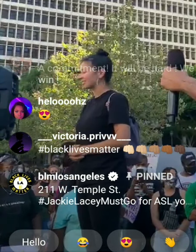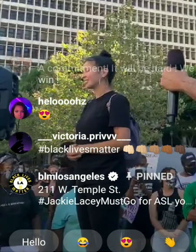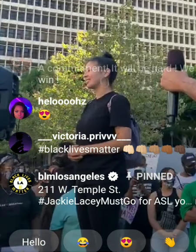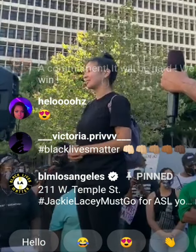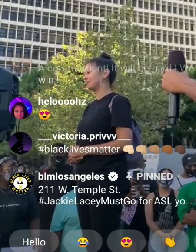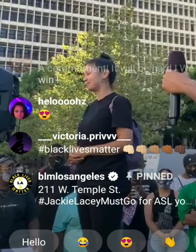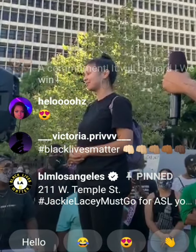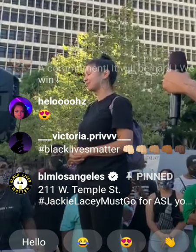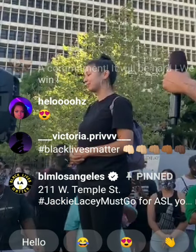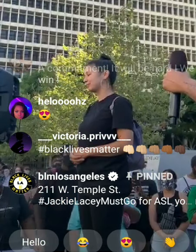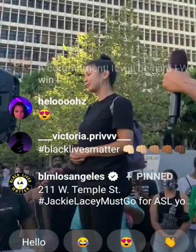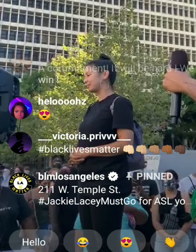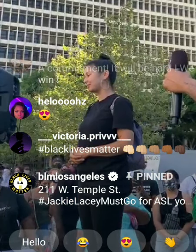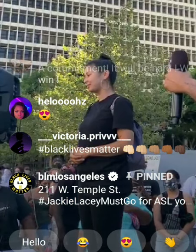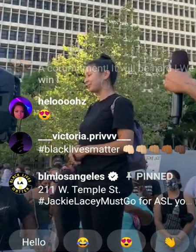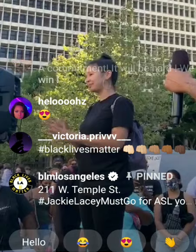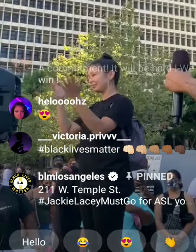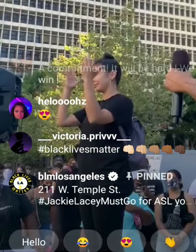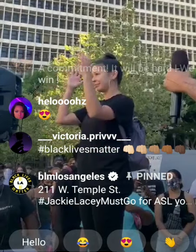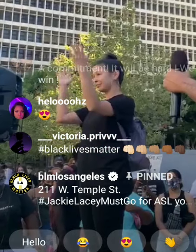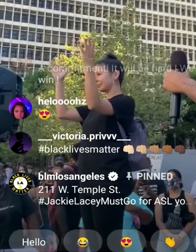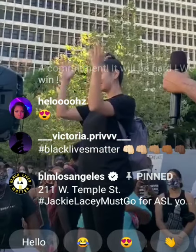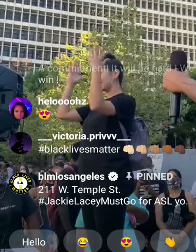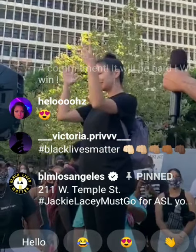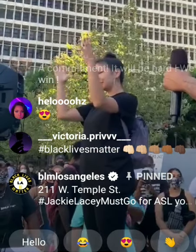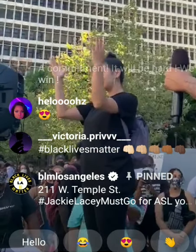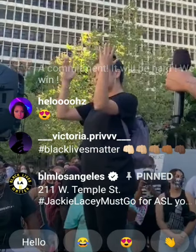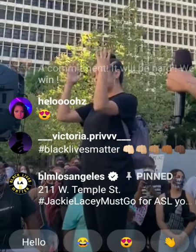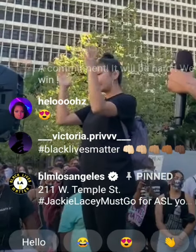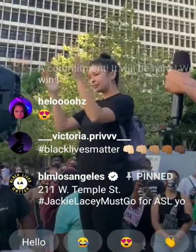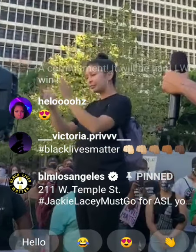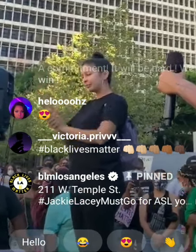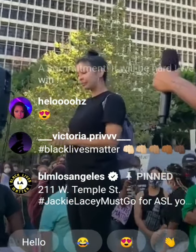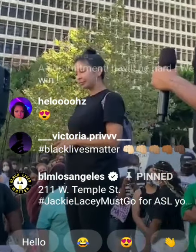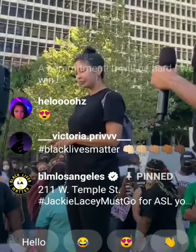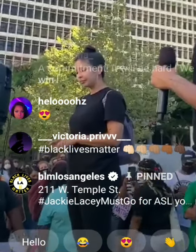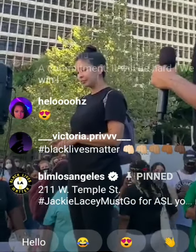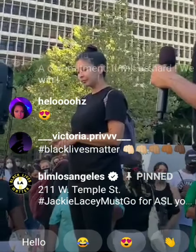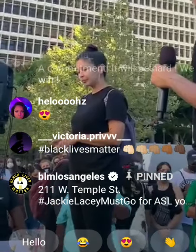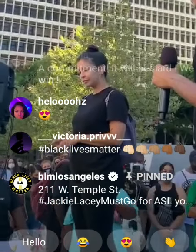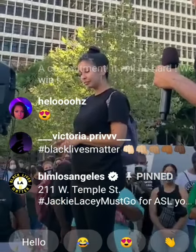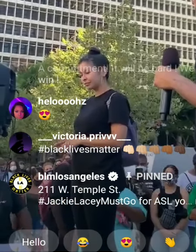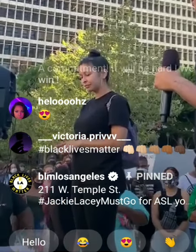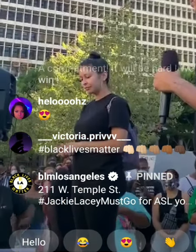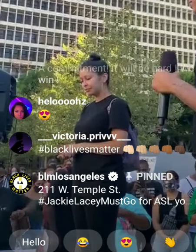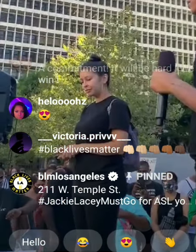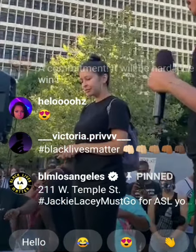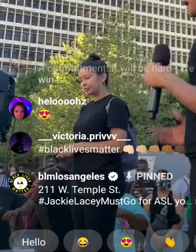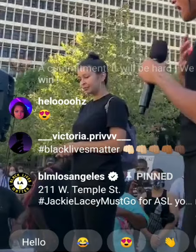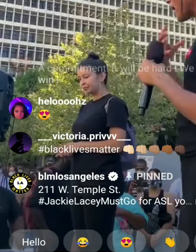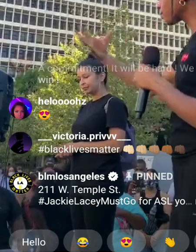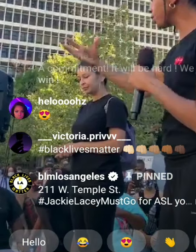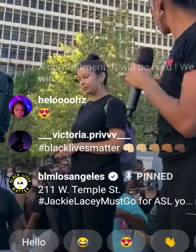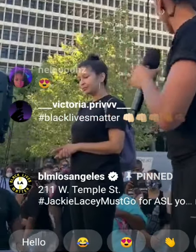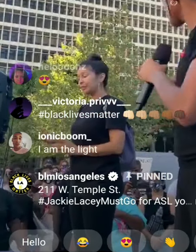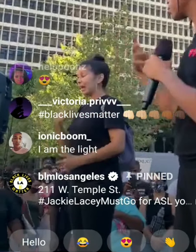just mindlessly accept the conditions in our society and in our world. And you see, you would forfeit a part of yourself. And I don't know